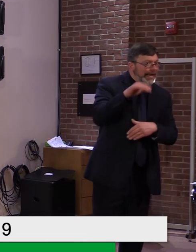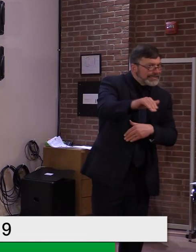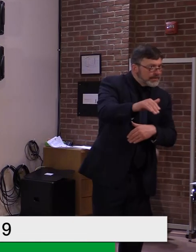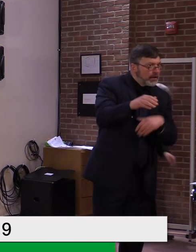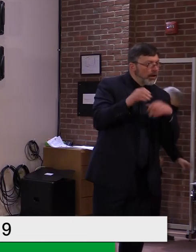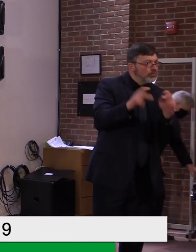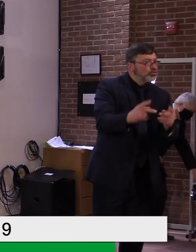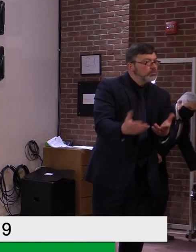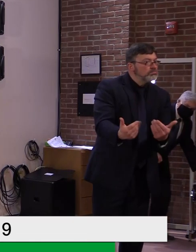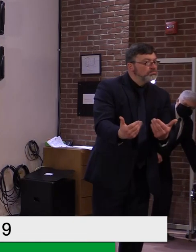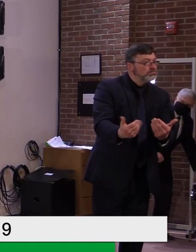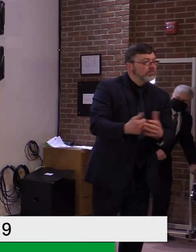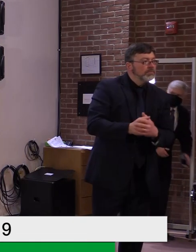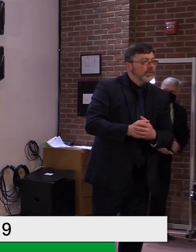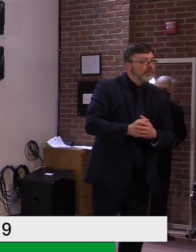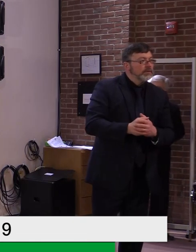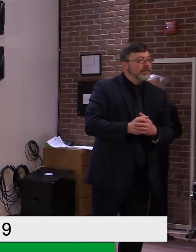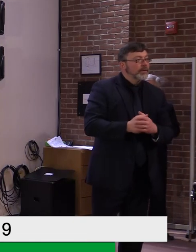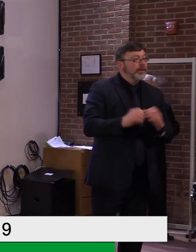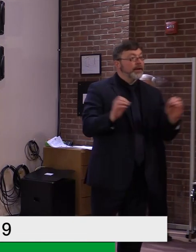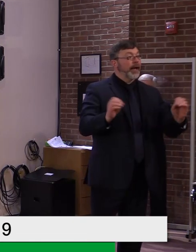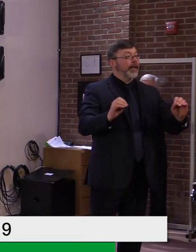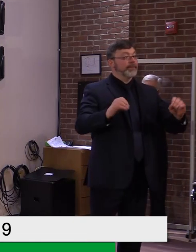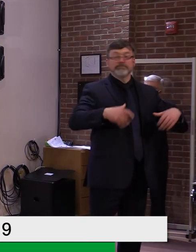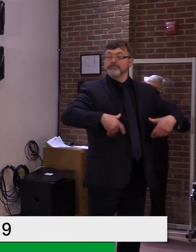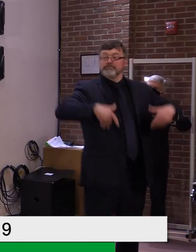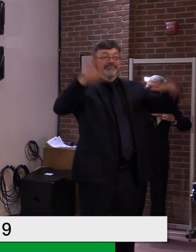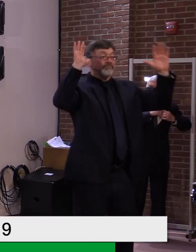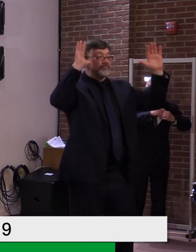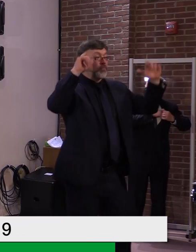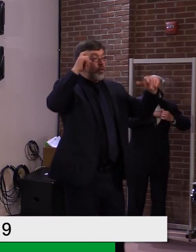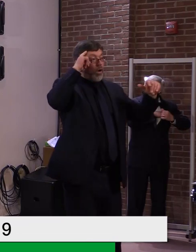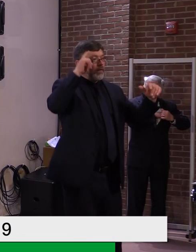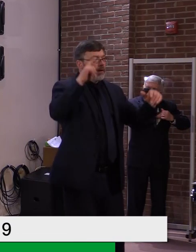Okay, we don't have Howard, we're all set. One last time for Howard.